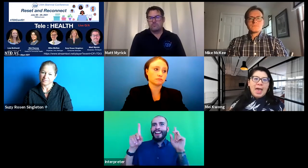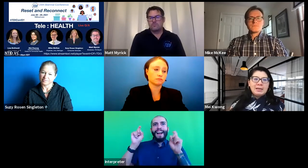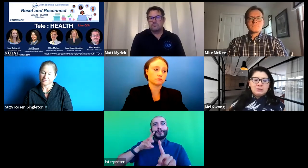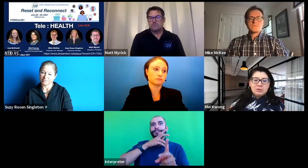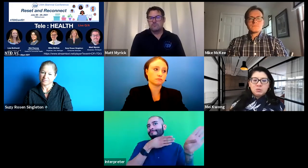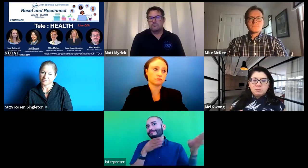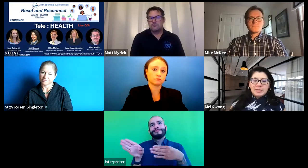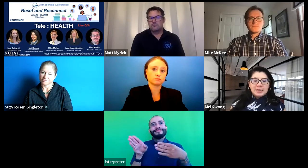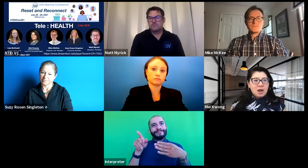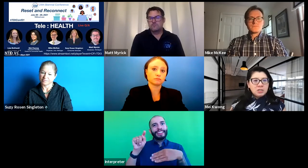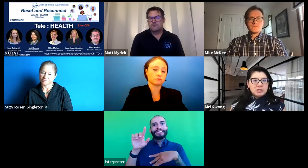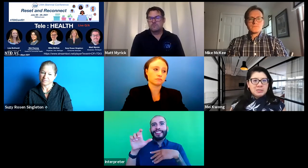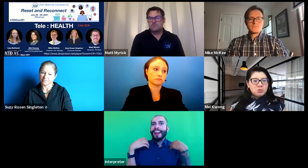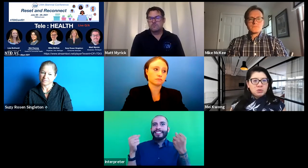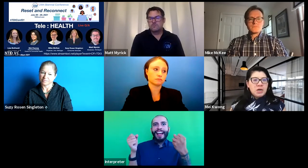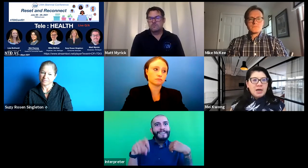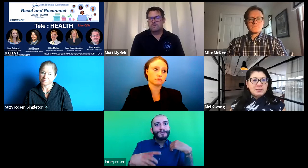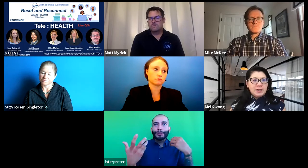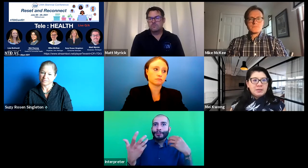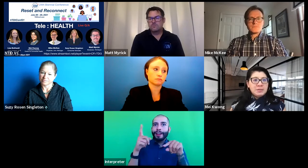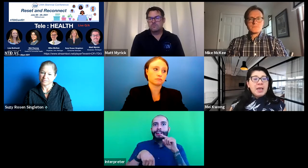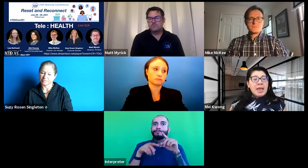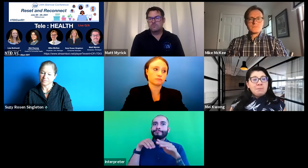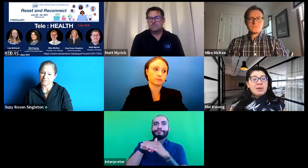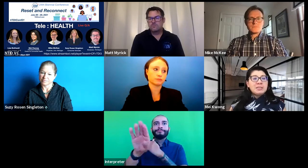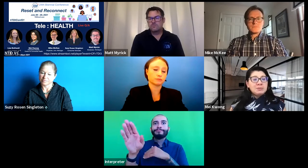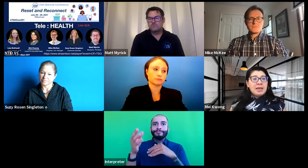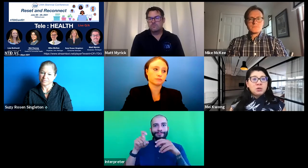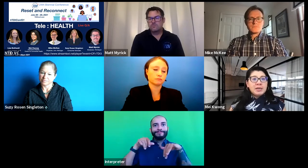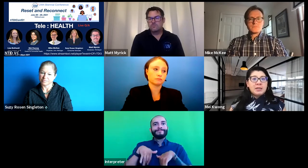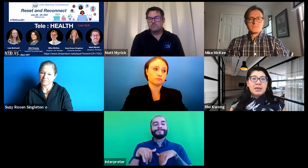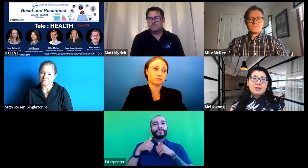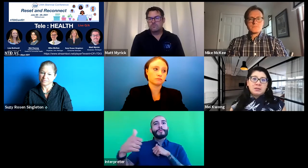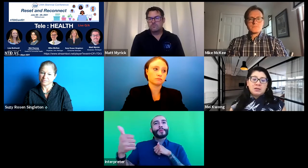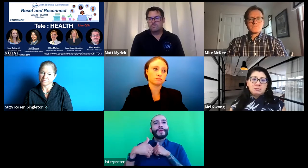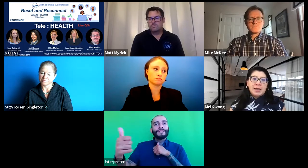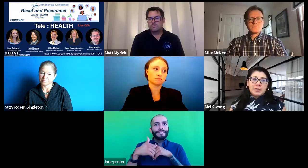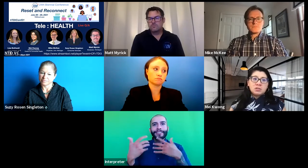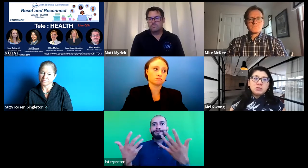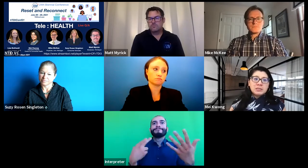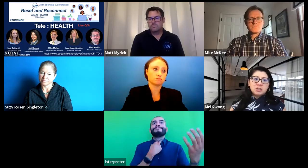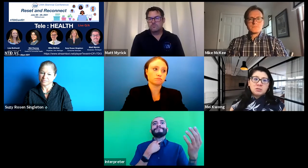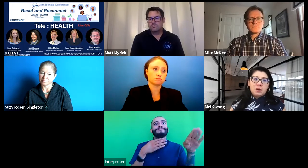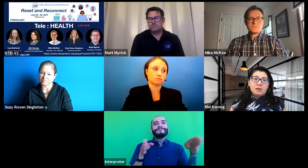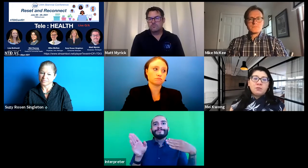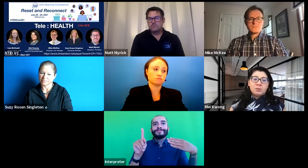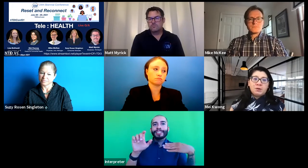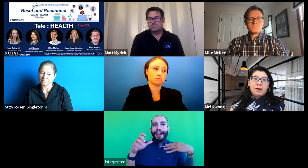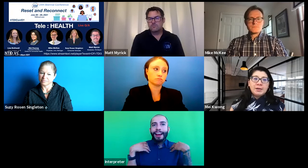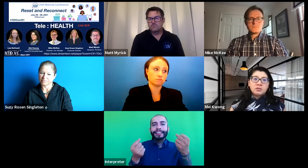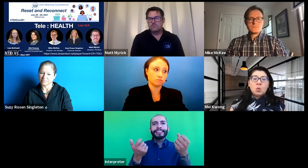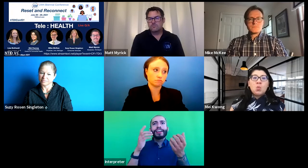where those technology needs were not developed. And maybe some of that training, again, that Dr. Mike and Suzy touched upon